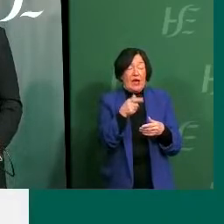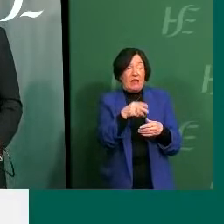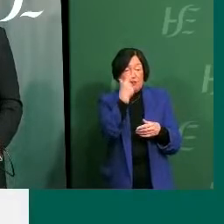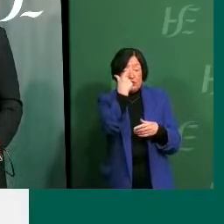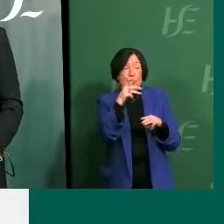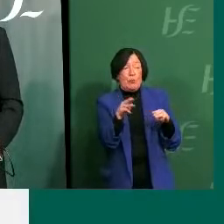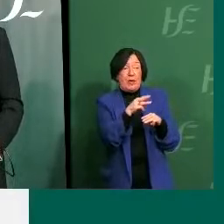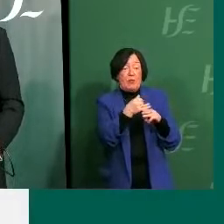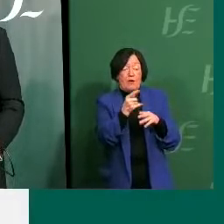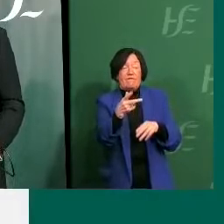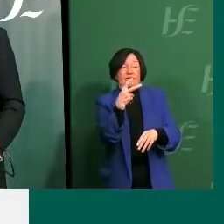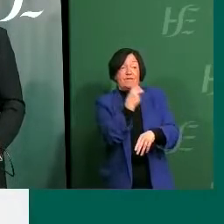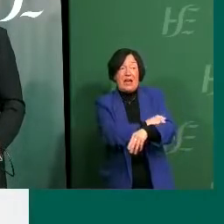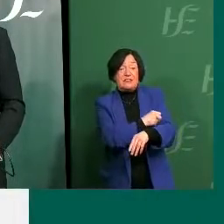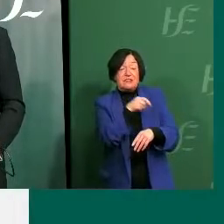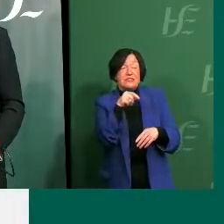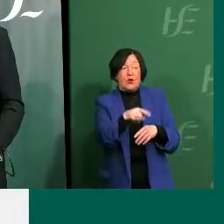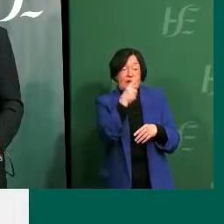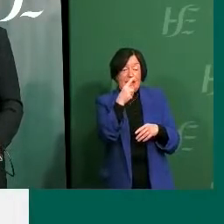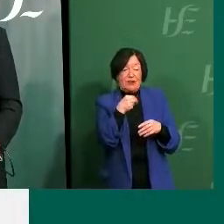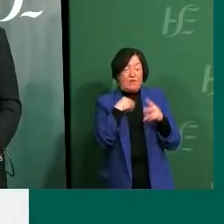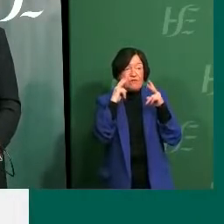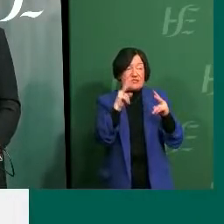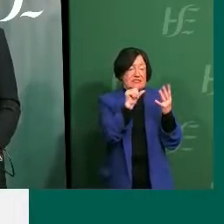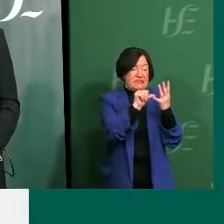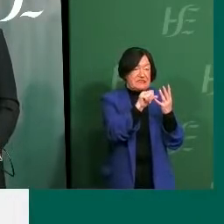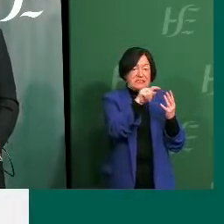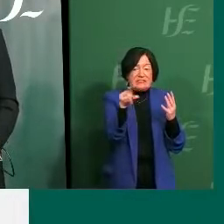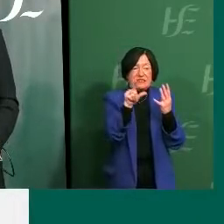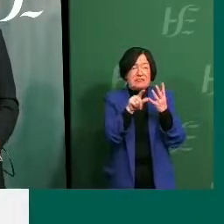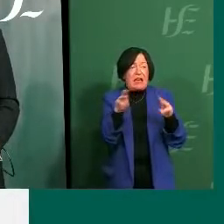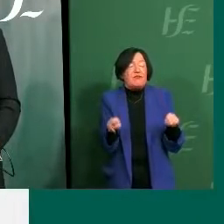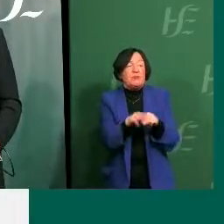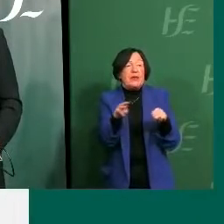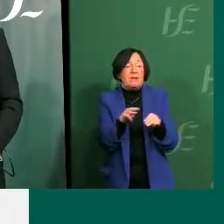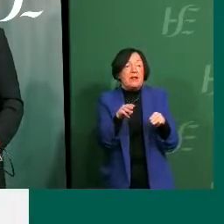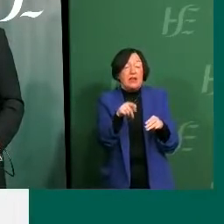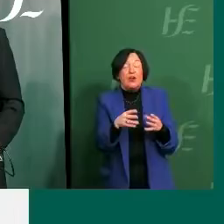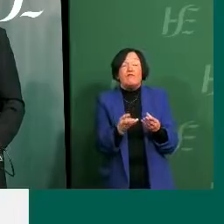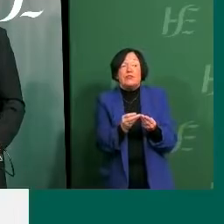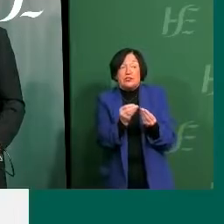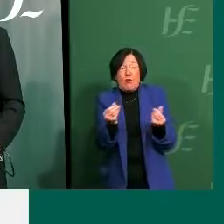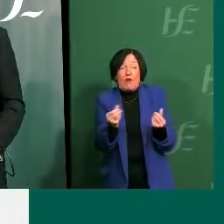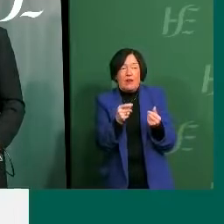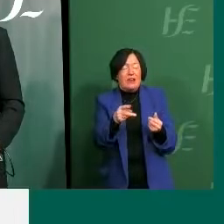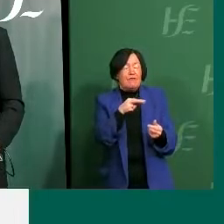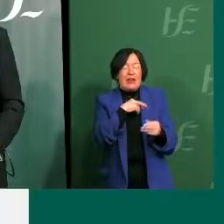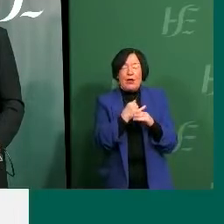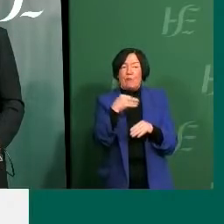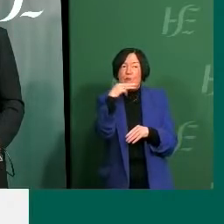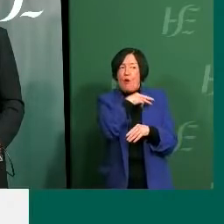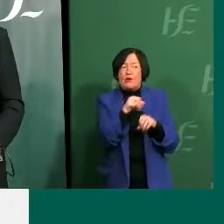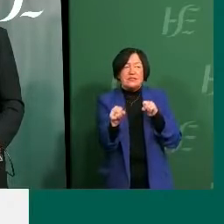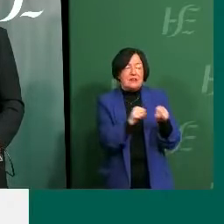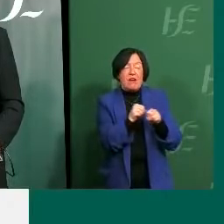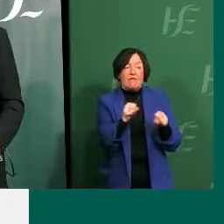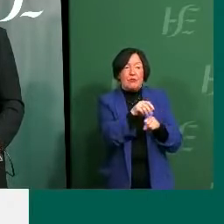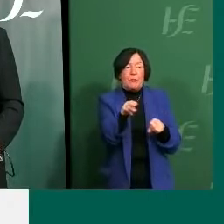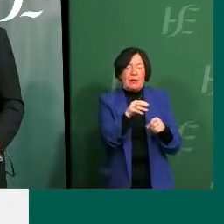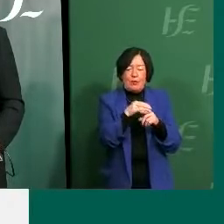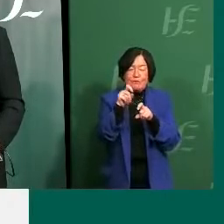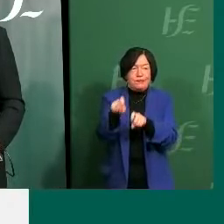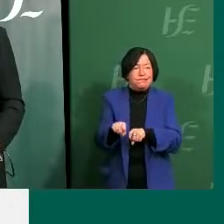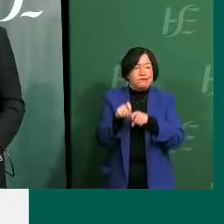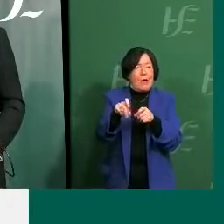2 people that vaccinate on a given day may only get to visit 6 to 7 people. So while it's resource intensive, it's a really important service for those people who are at